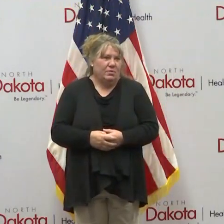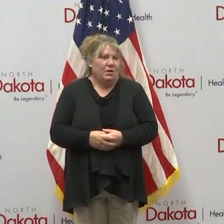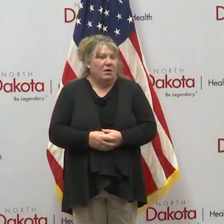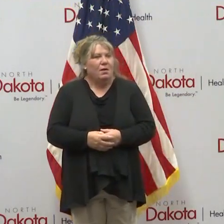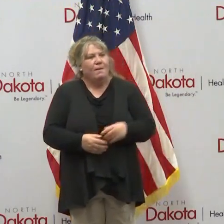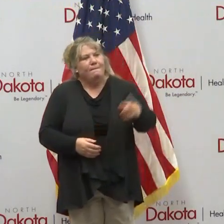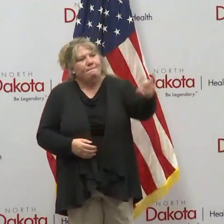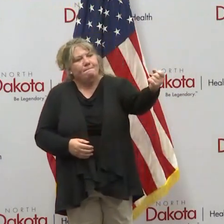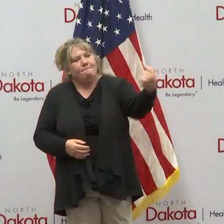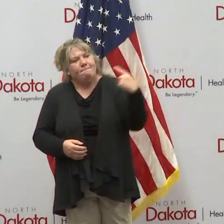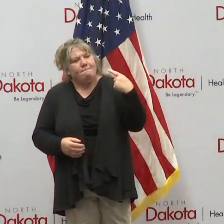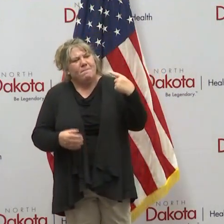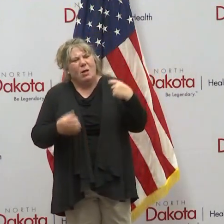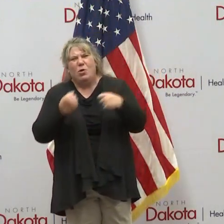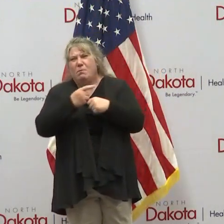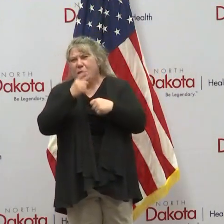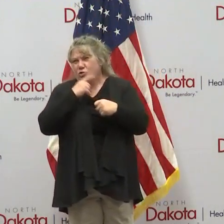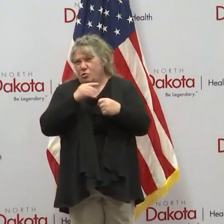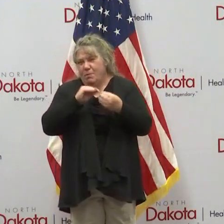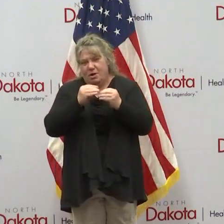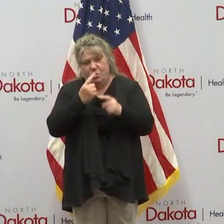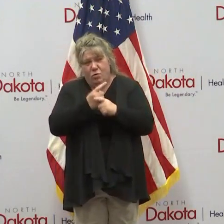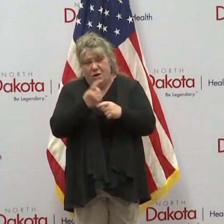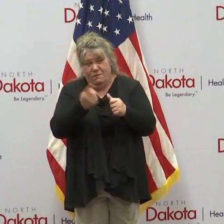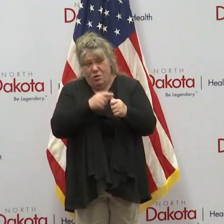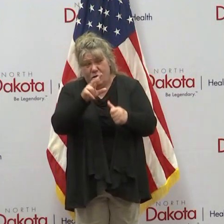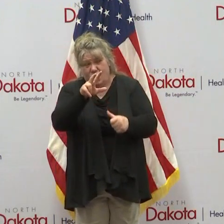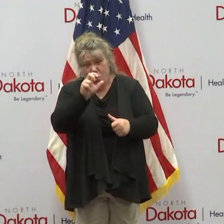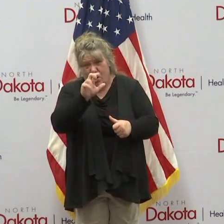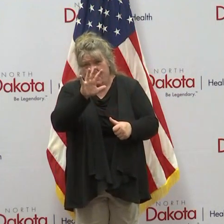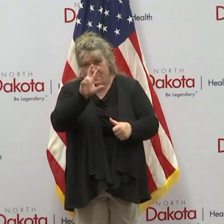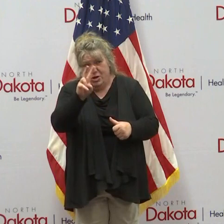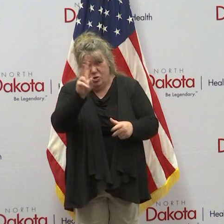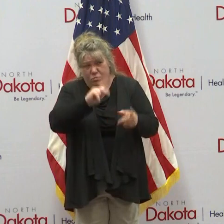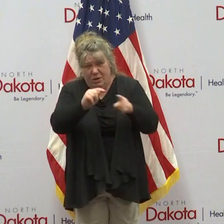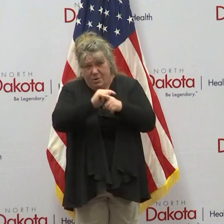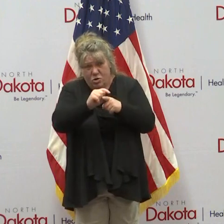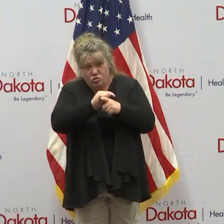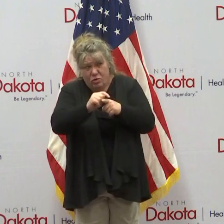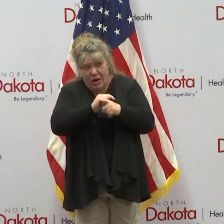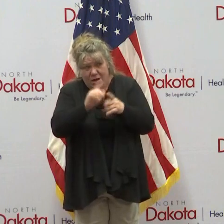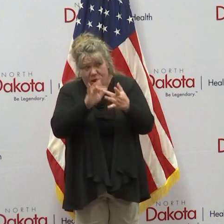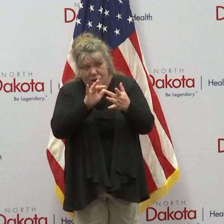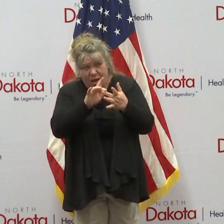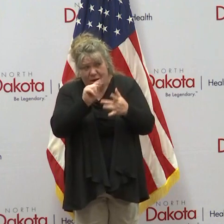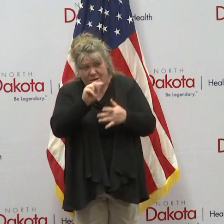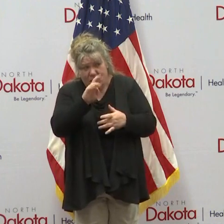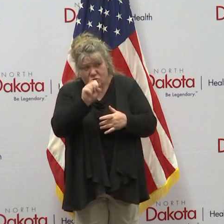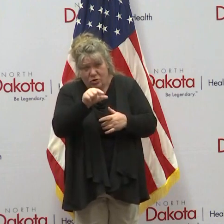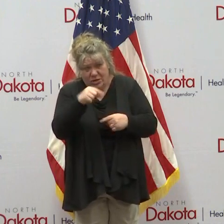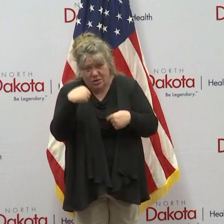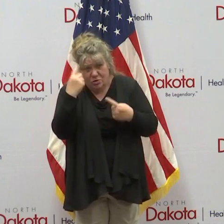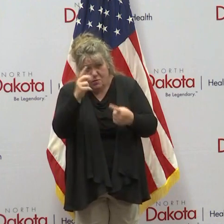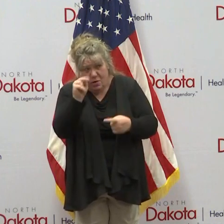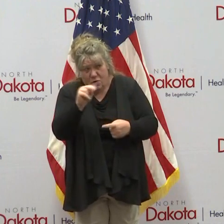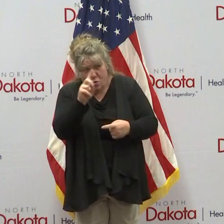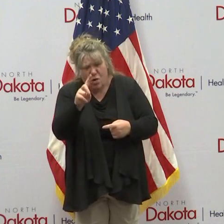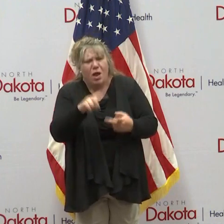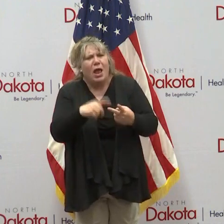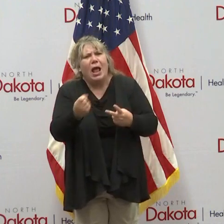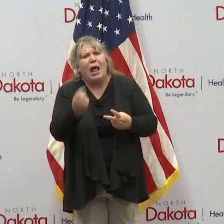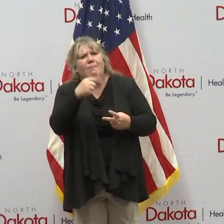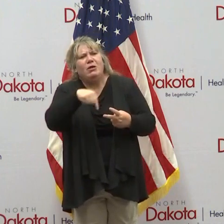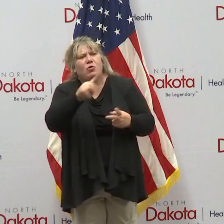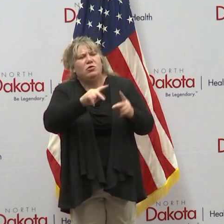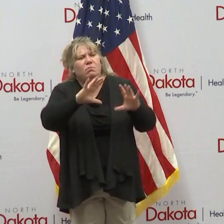So just want to make sure I have my numbers right first. 352 people trained on contact tracing so far in North Dakota, and how many of